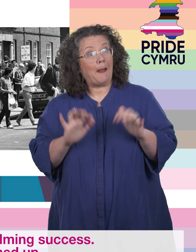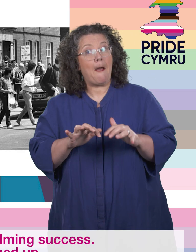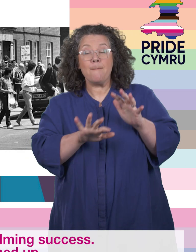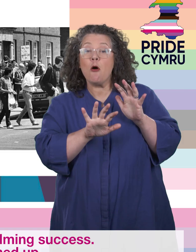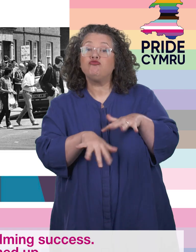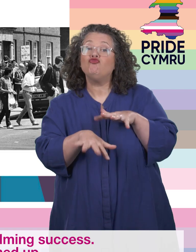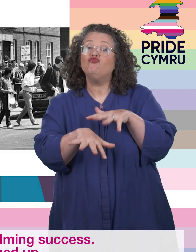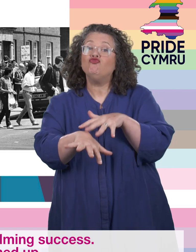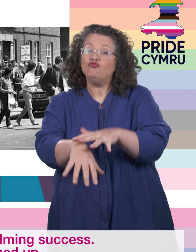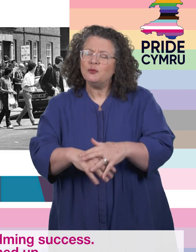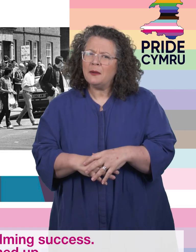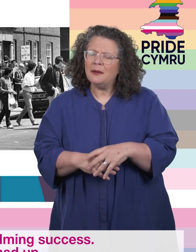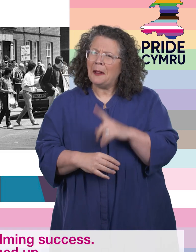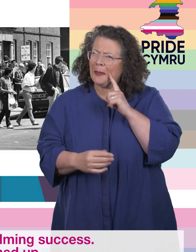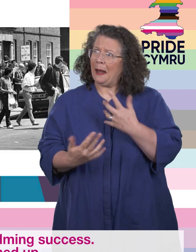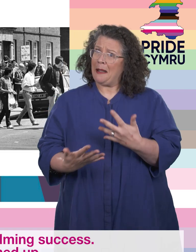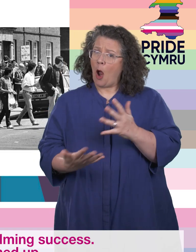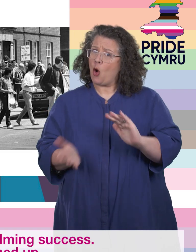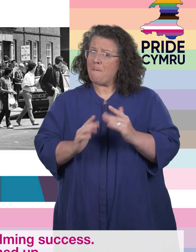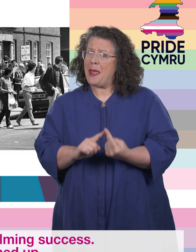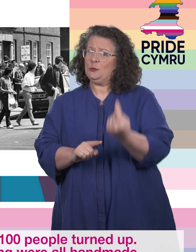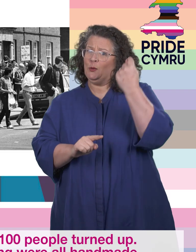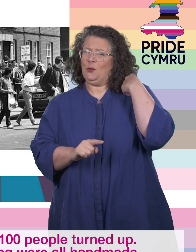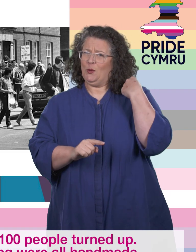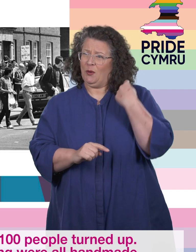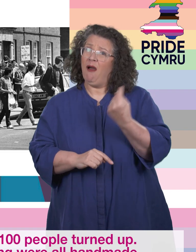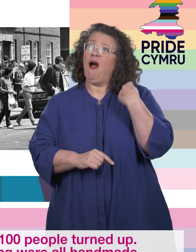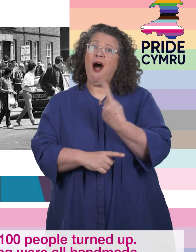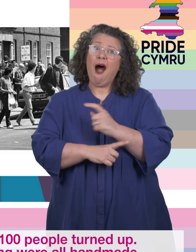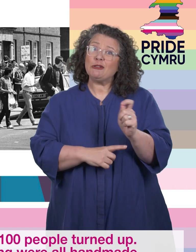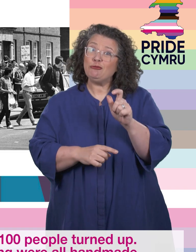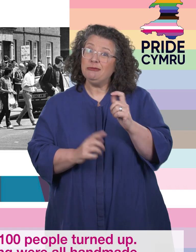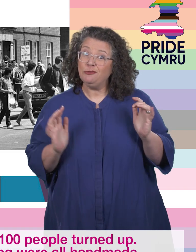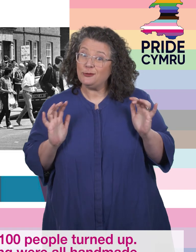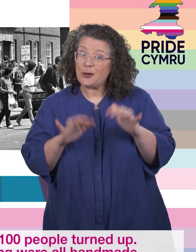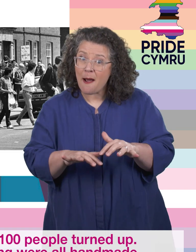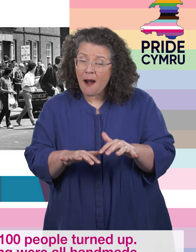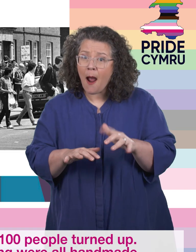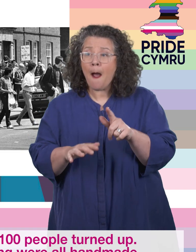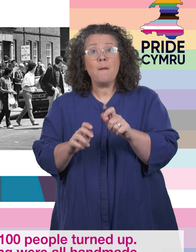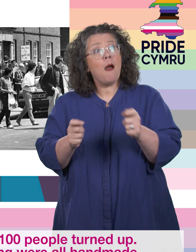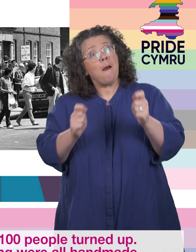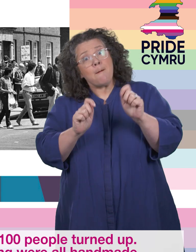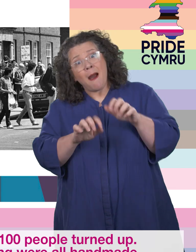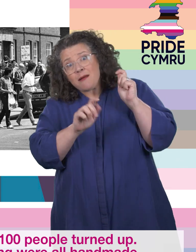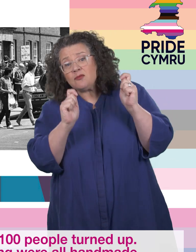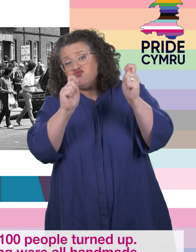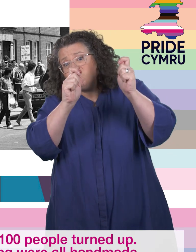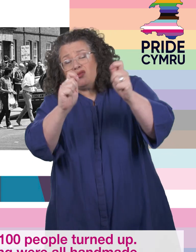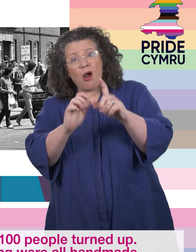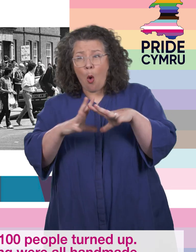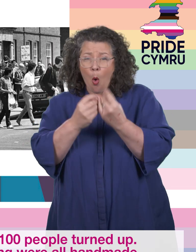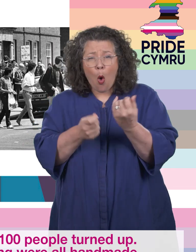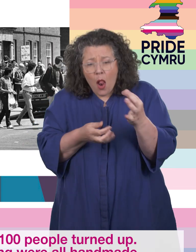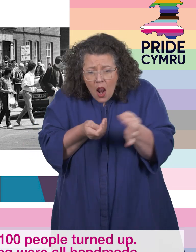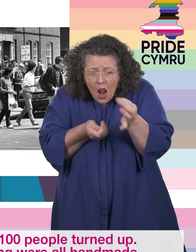success. 100 people turned up. And you think of that now and today, 100 people turned up.